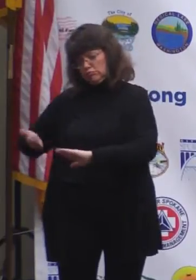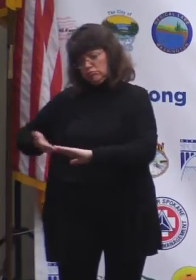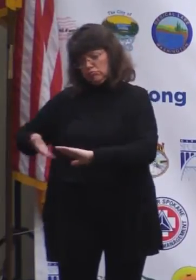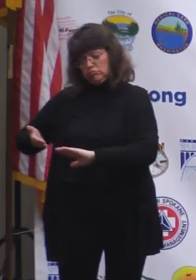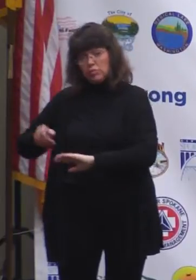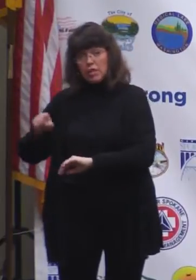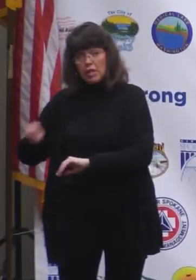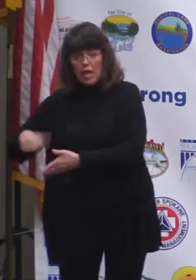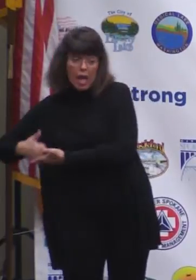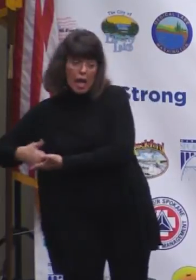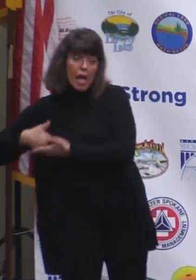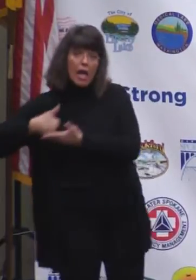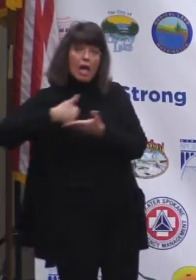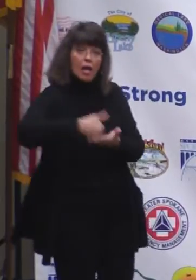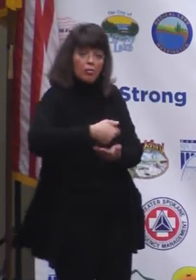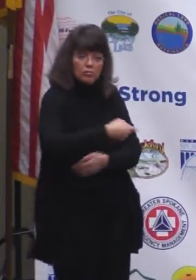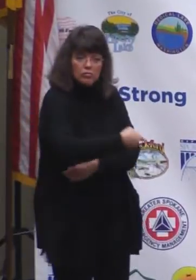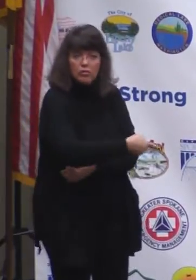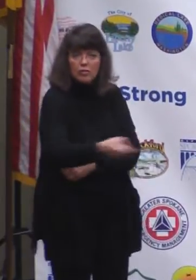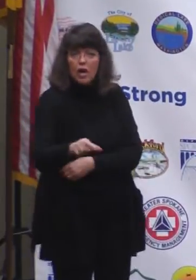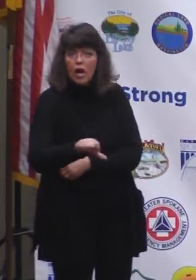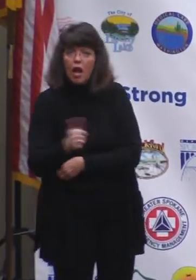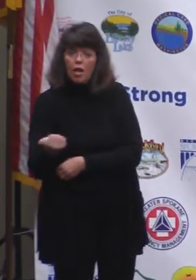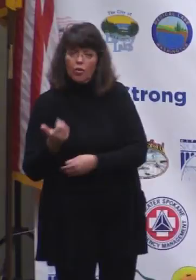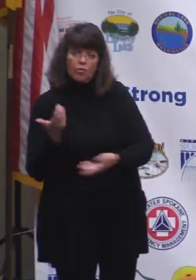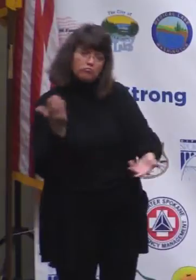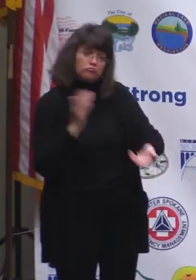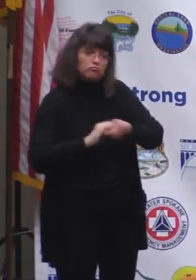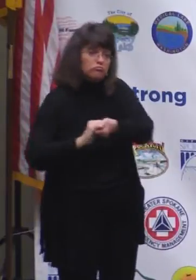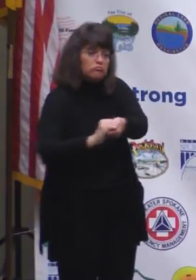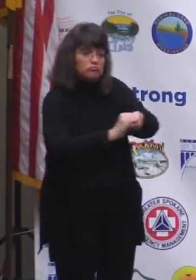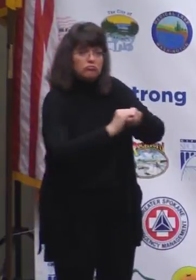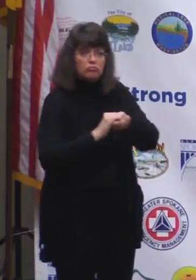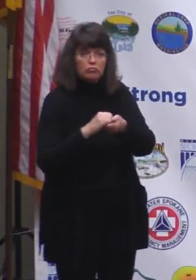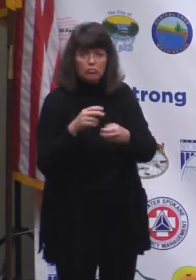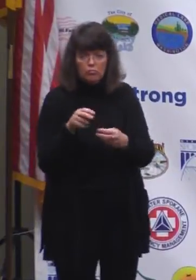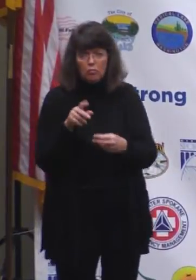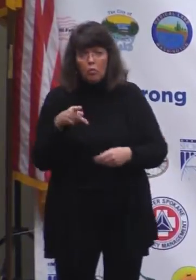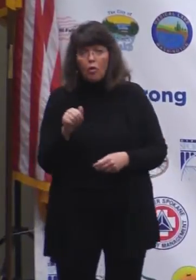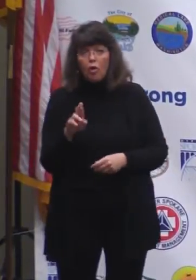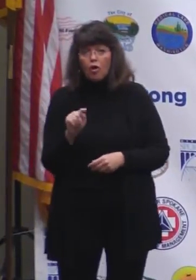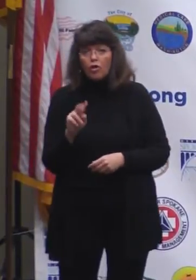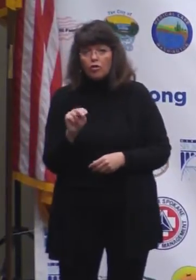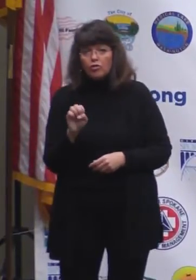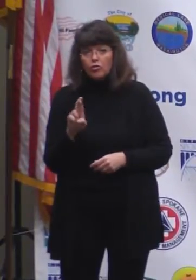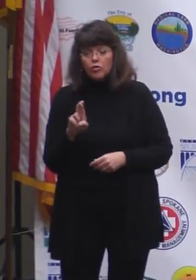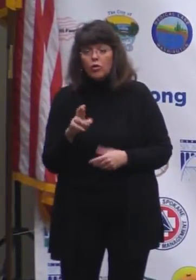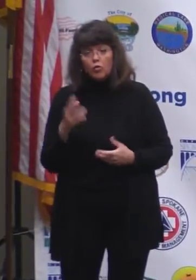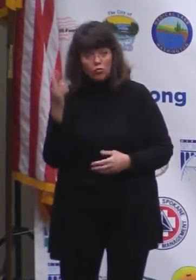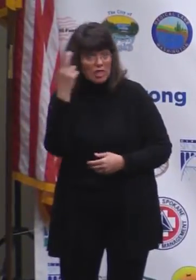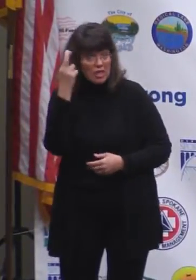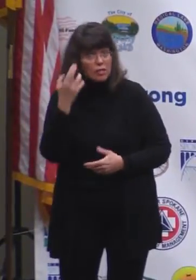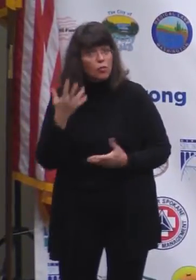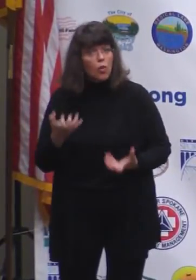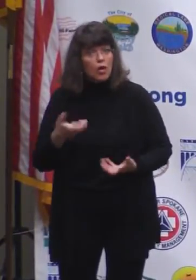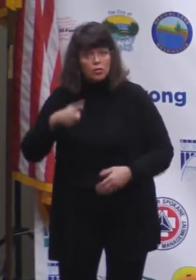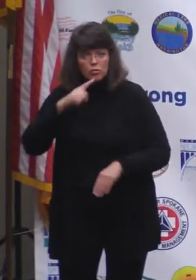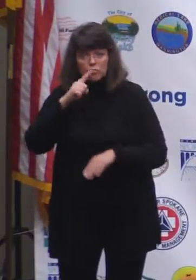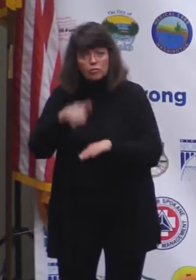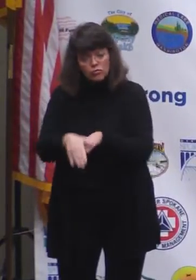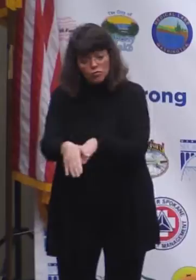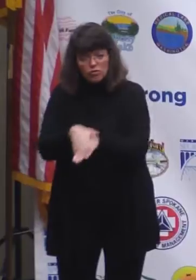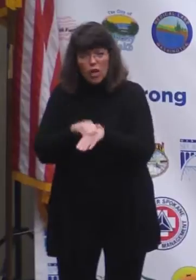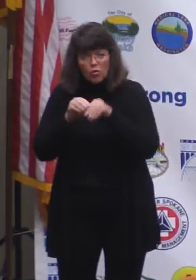partners in the interest of community health and also to slow the spread of the COVID illness. The downtown library, which is being prepared